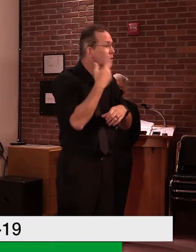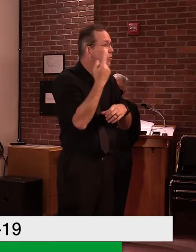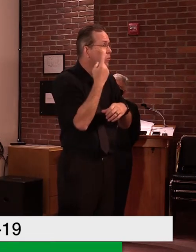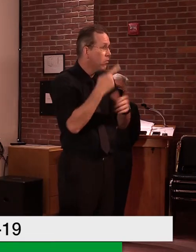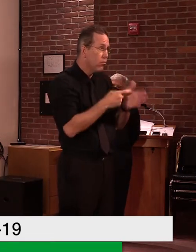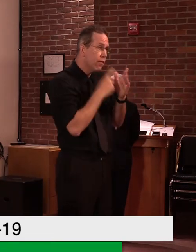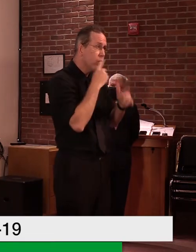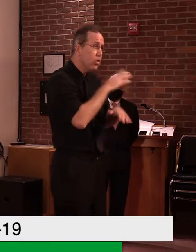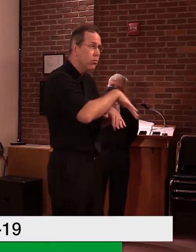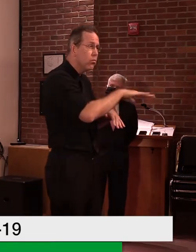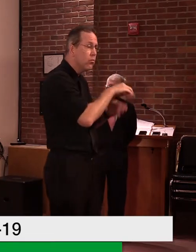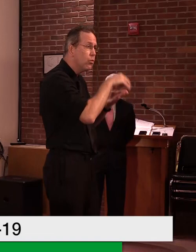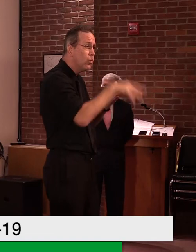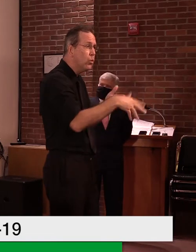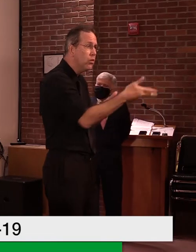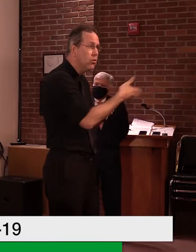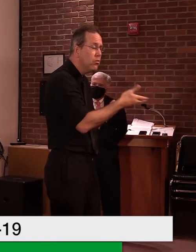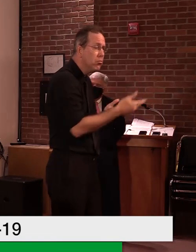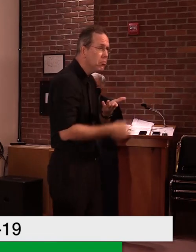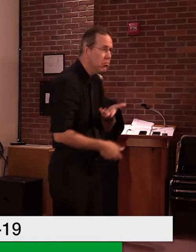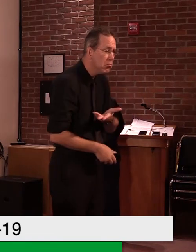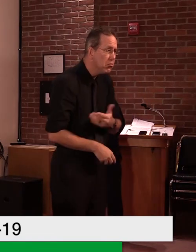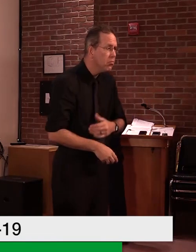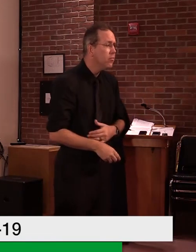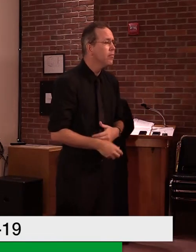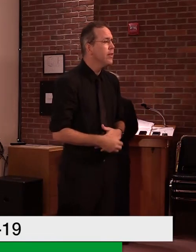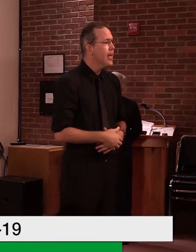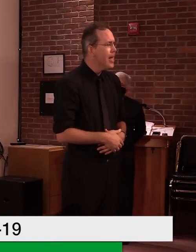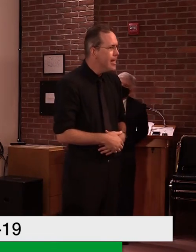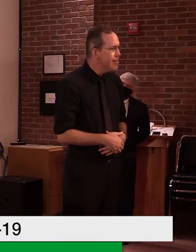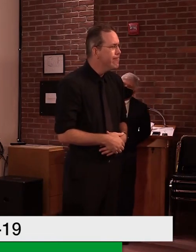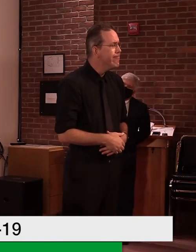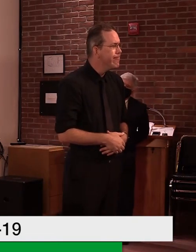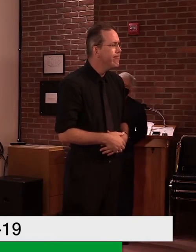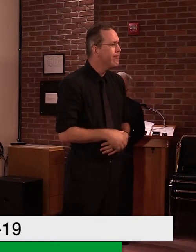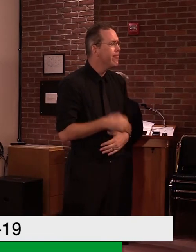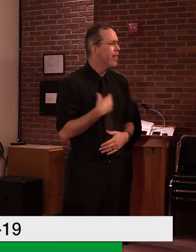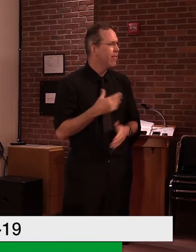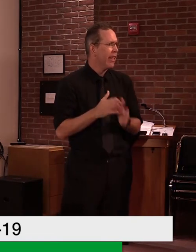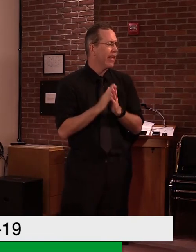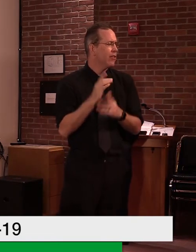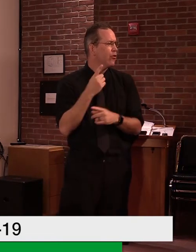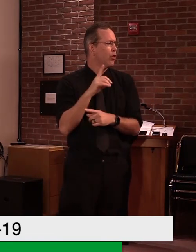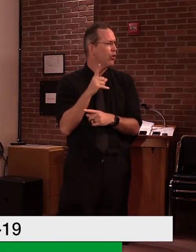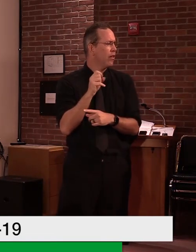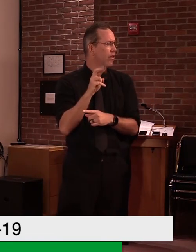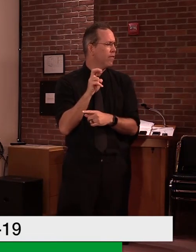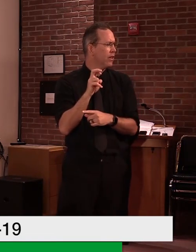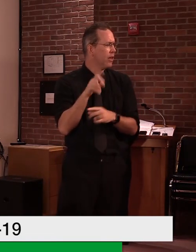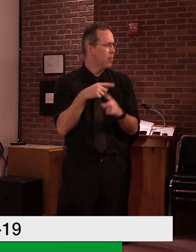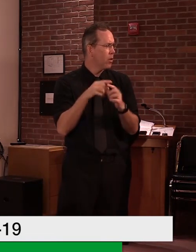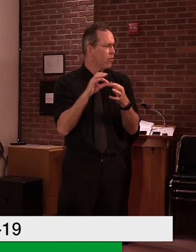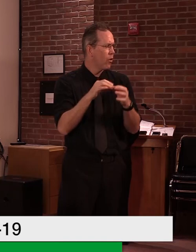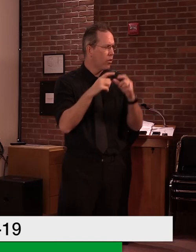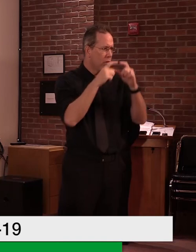the reason that goggles are not required, because that's where the